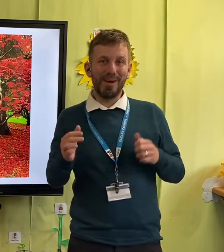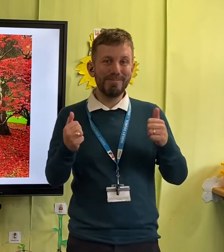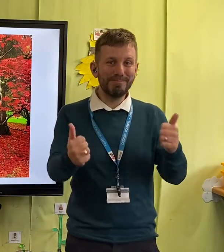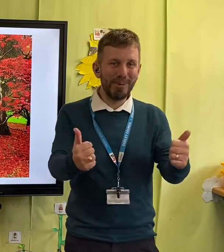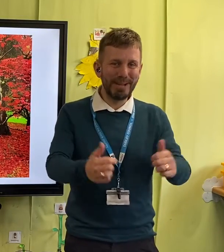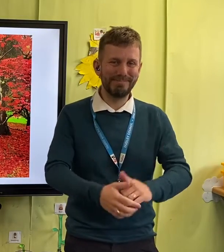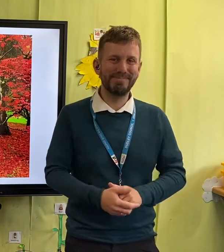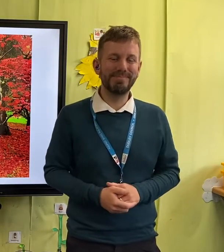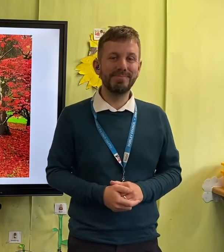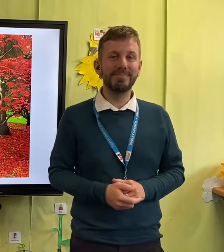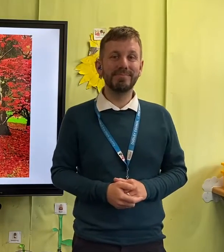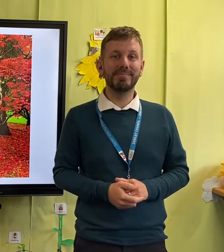Hello everyone, hope you're well.